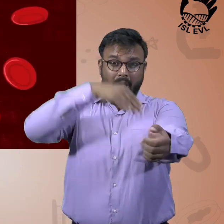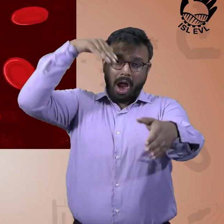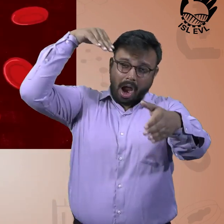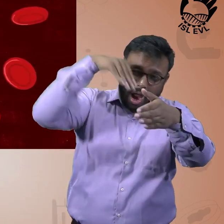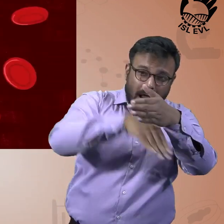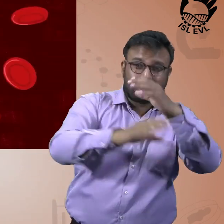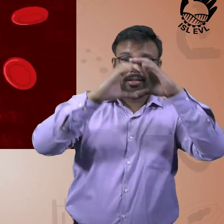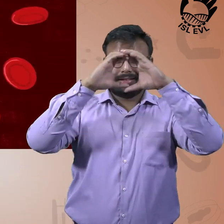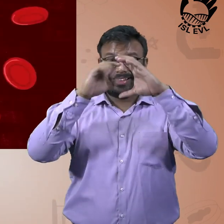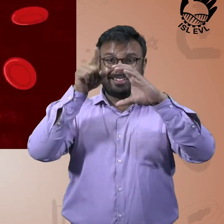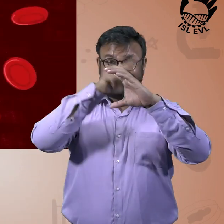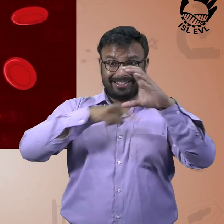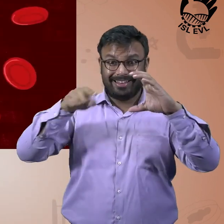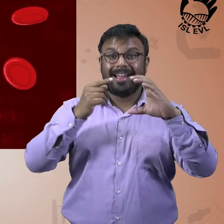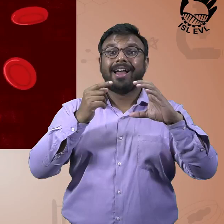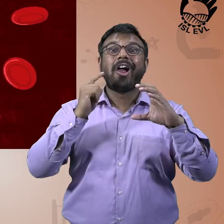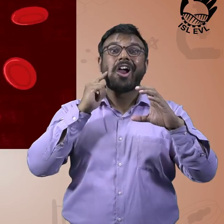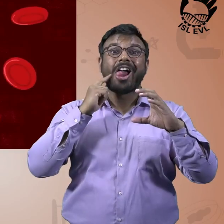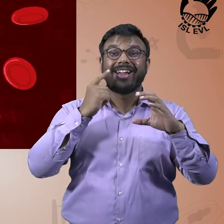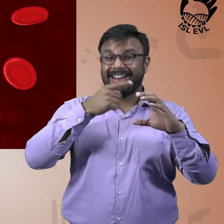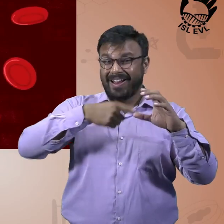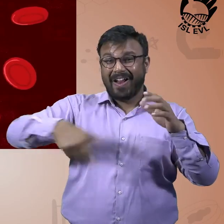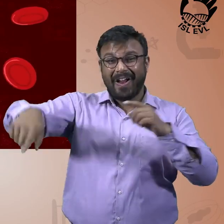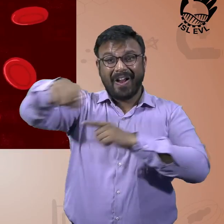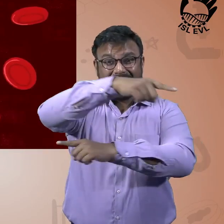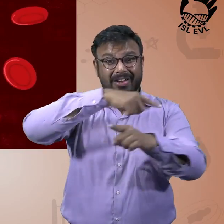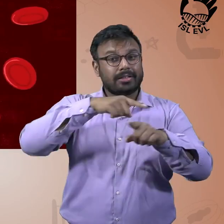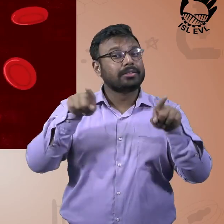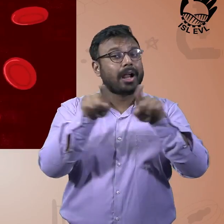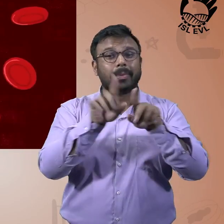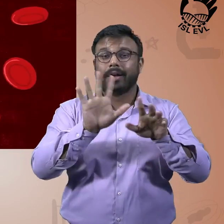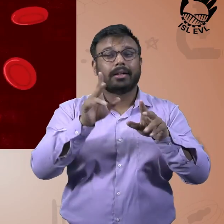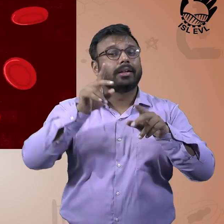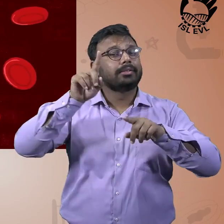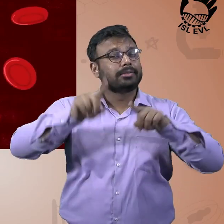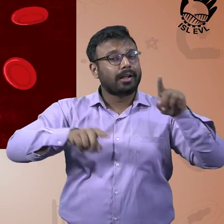In fact, our blood comes in few different varieties.